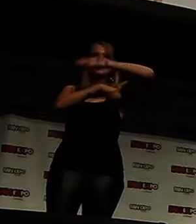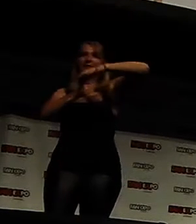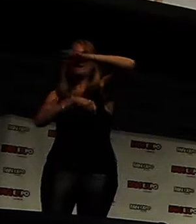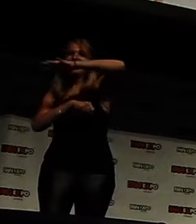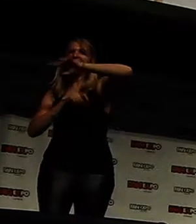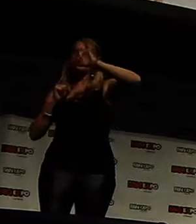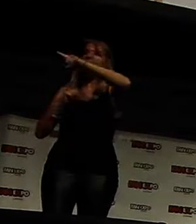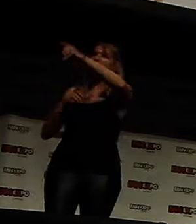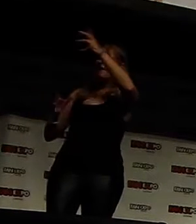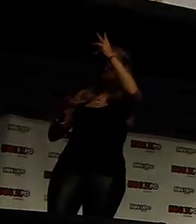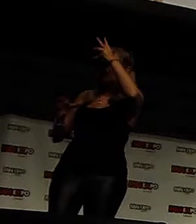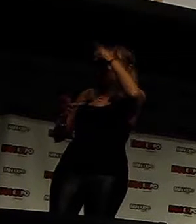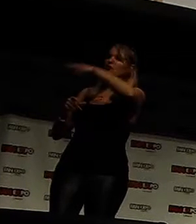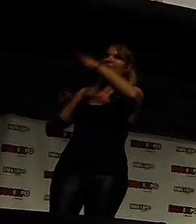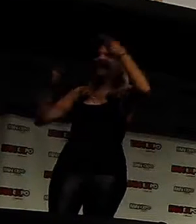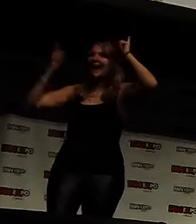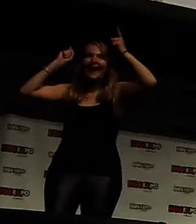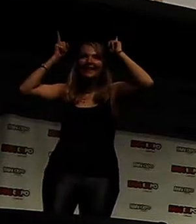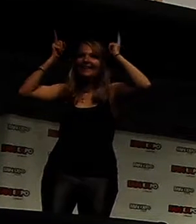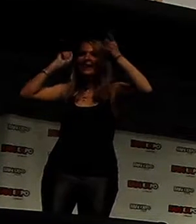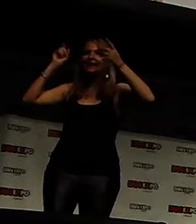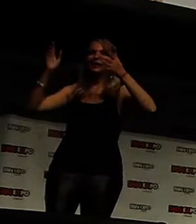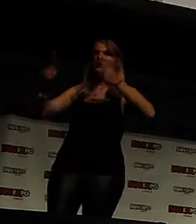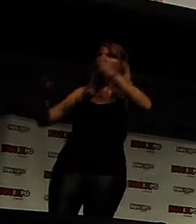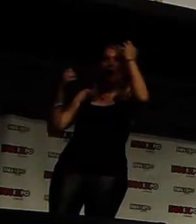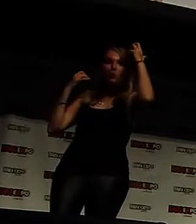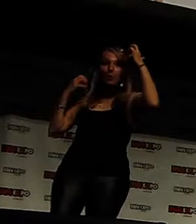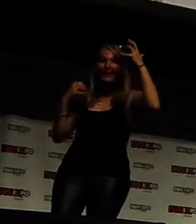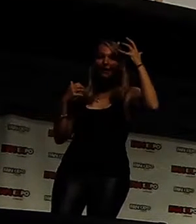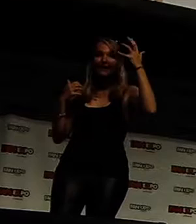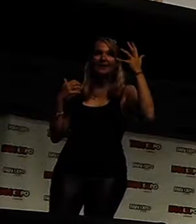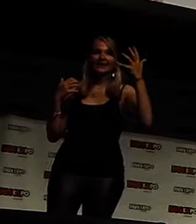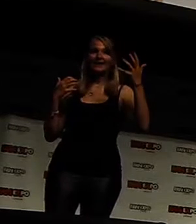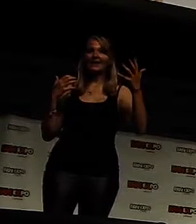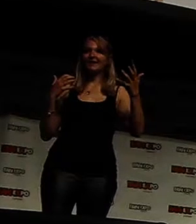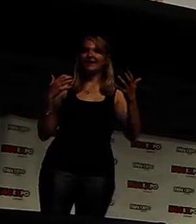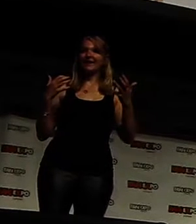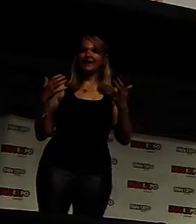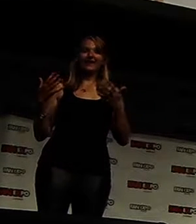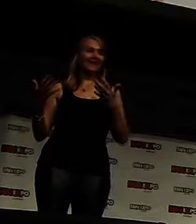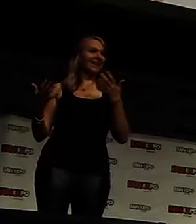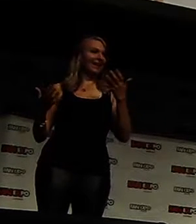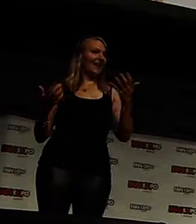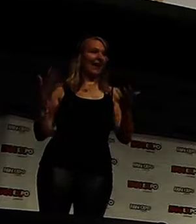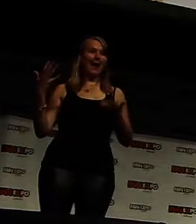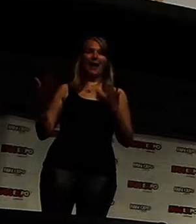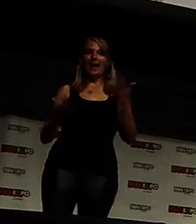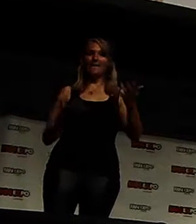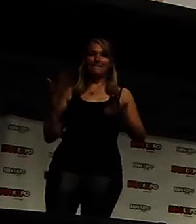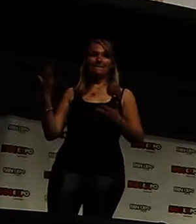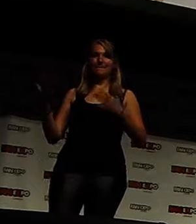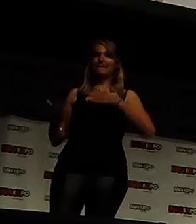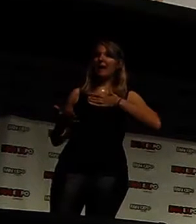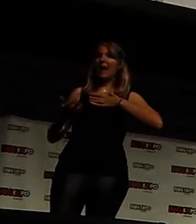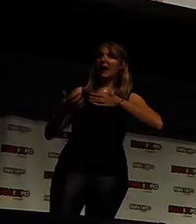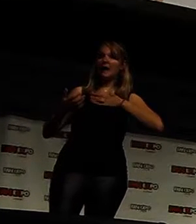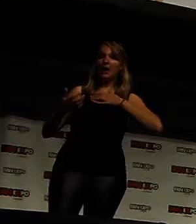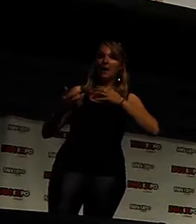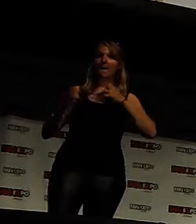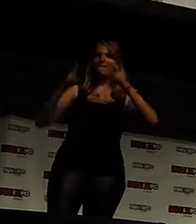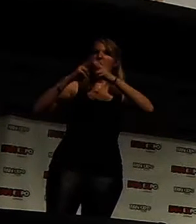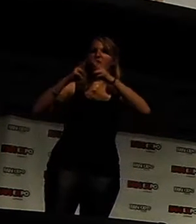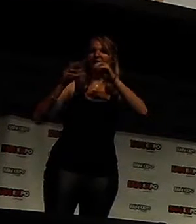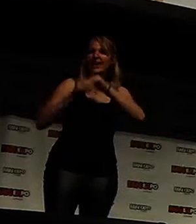alien, you are annoying, you are, you know, my partner in